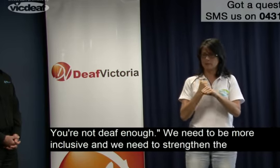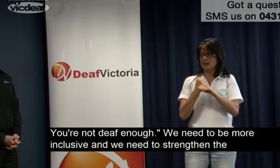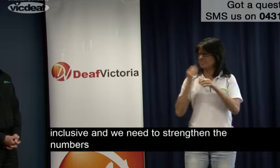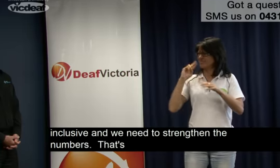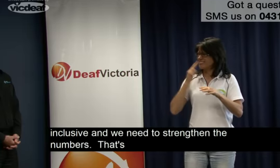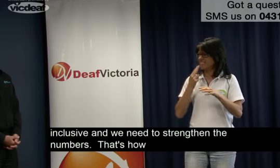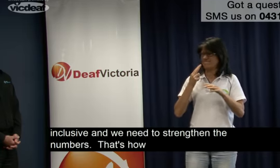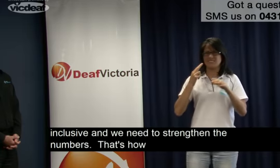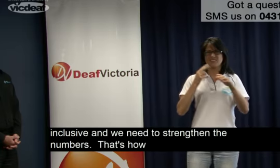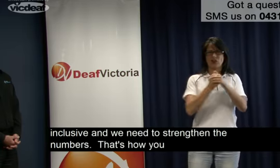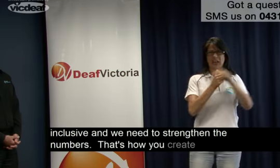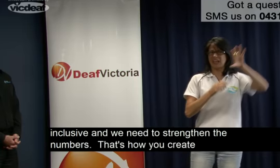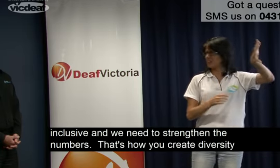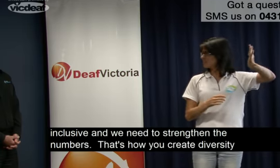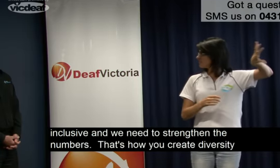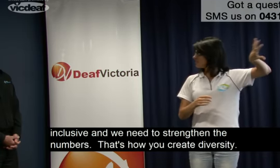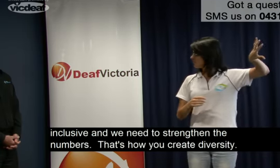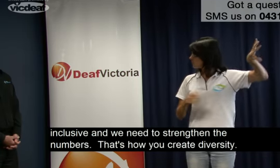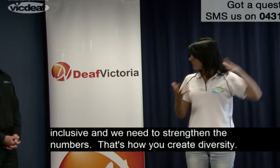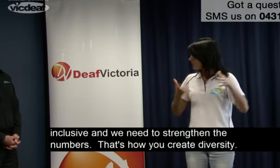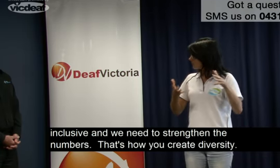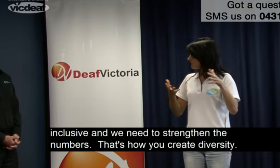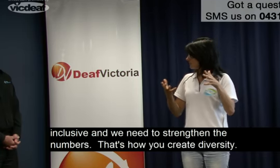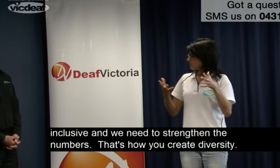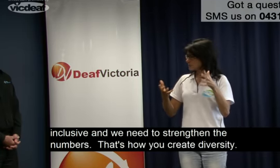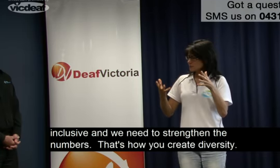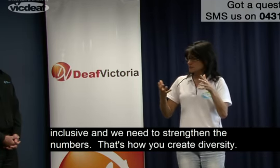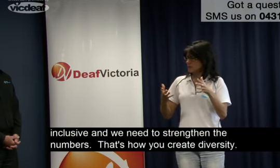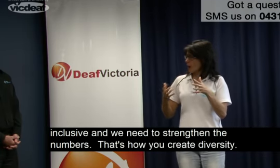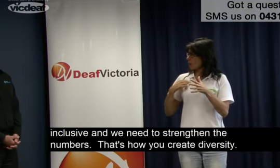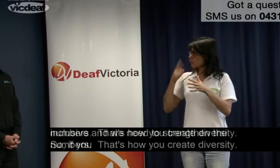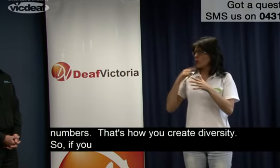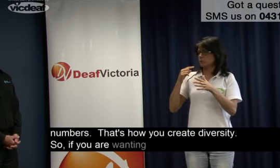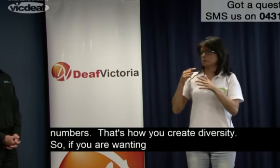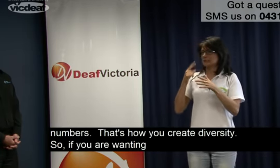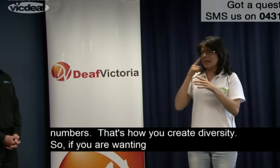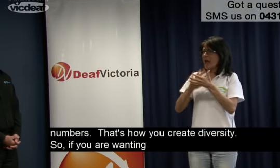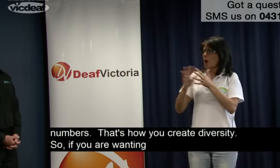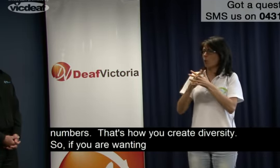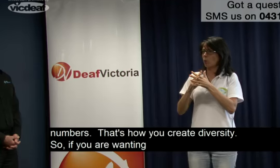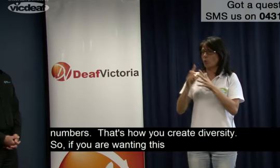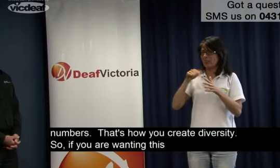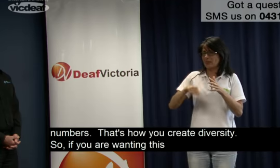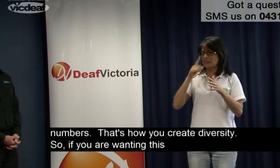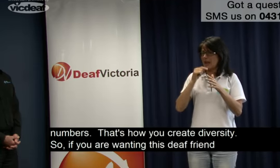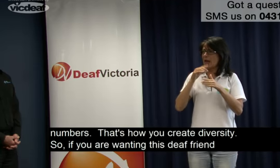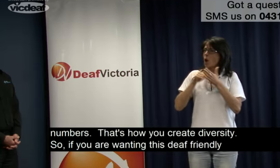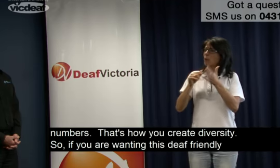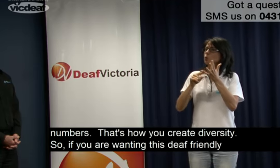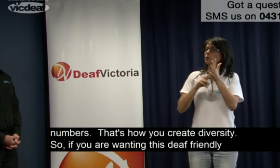So if you're wanting this deaf-friendly initiative, and I think you can see